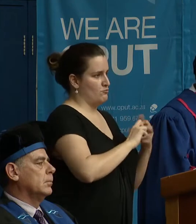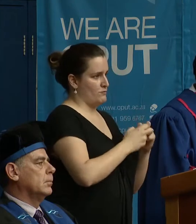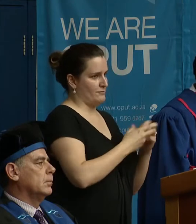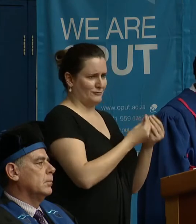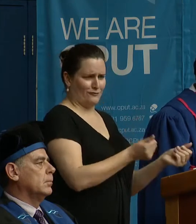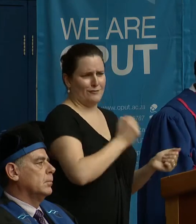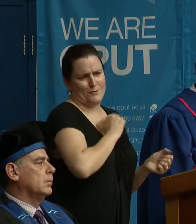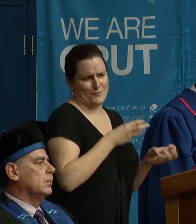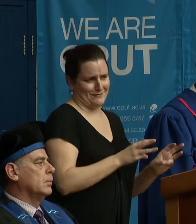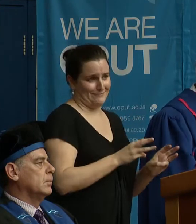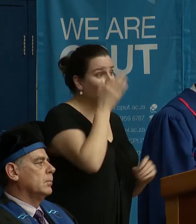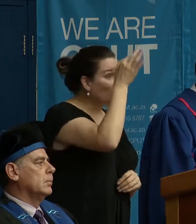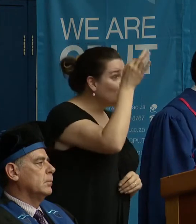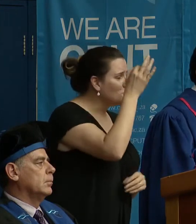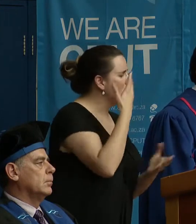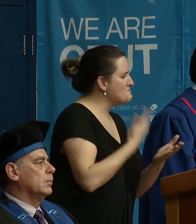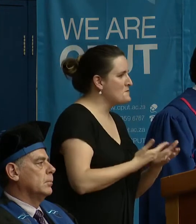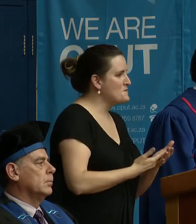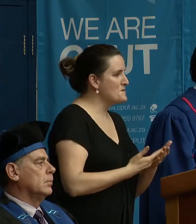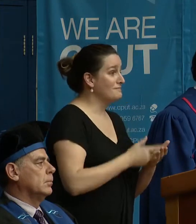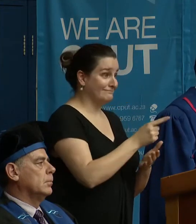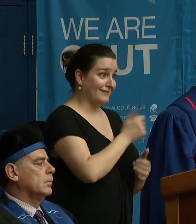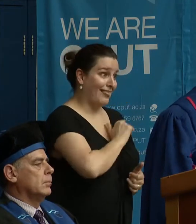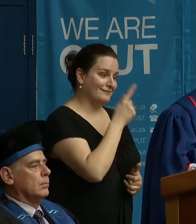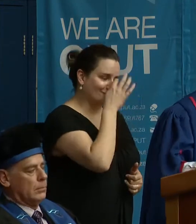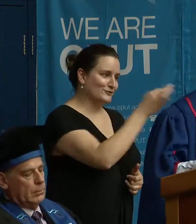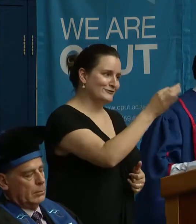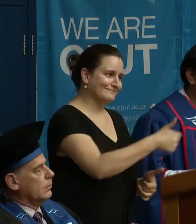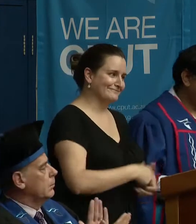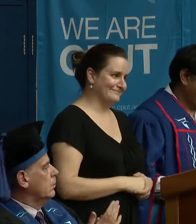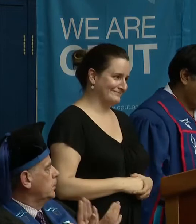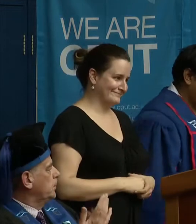bright. Congratulations on your achievement and good luck for the future.